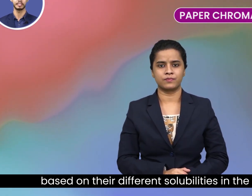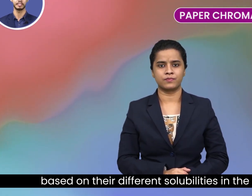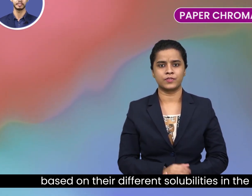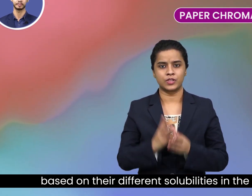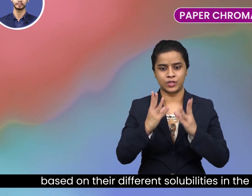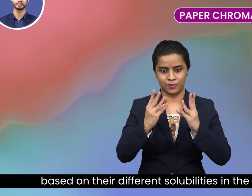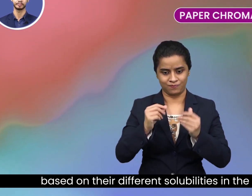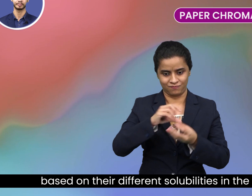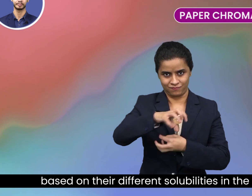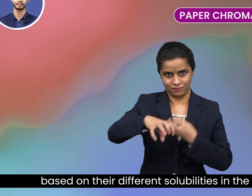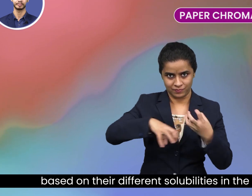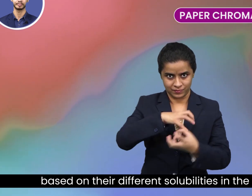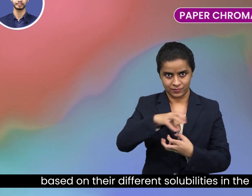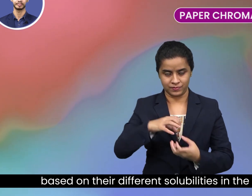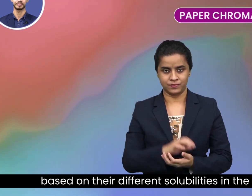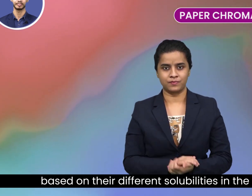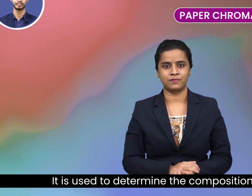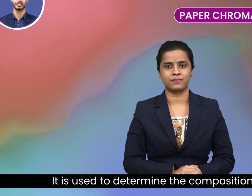solvent.